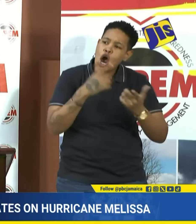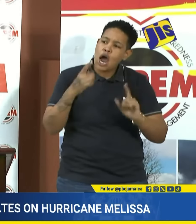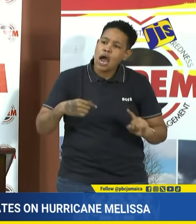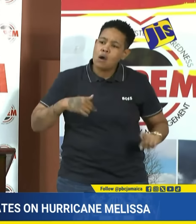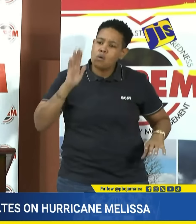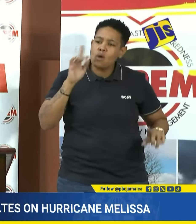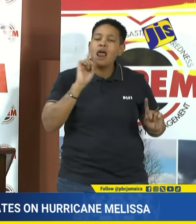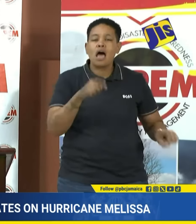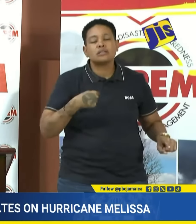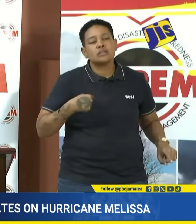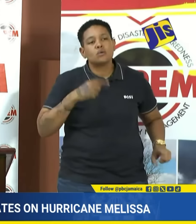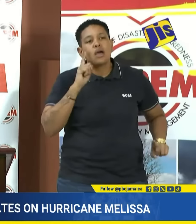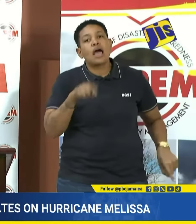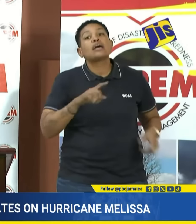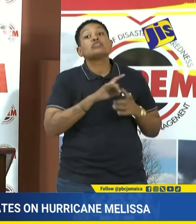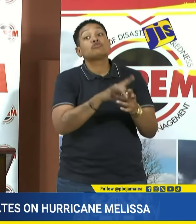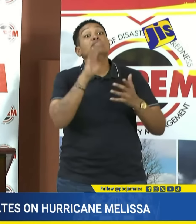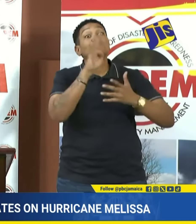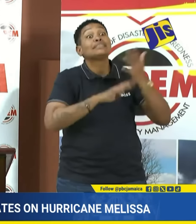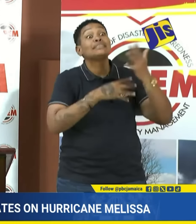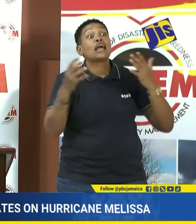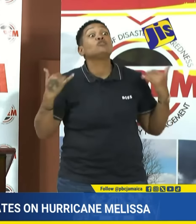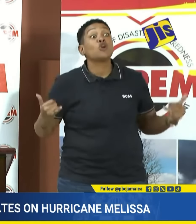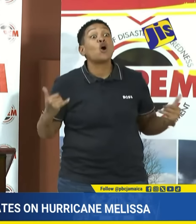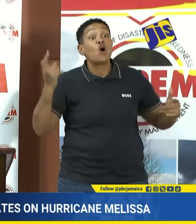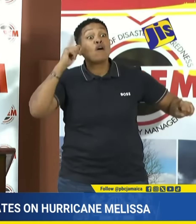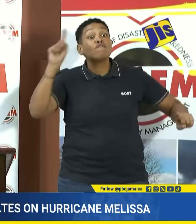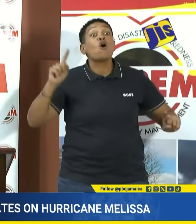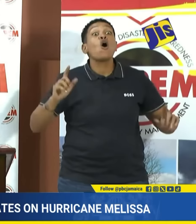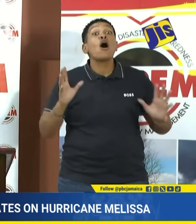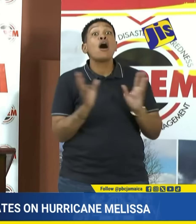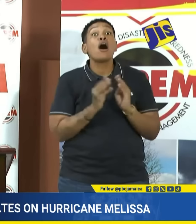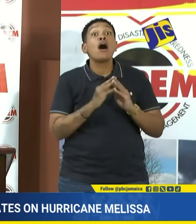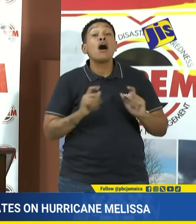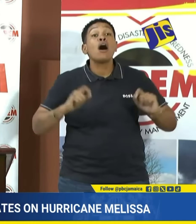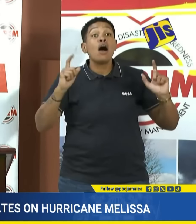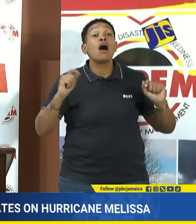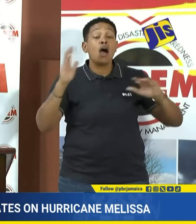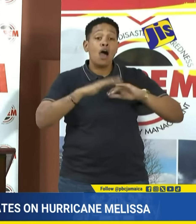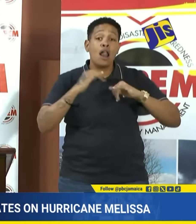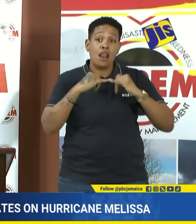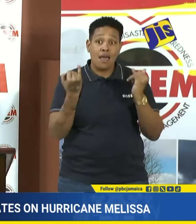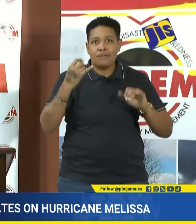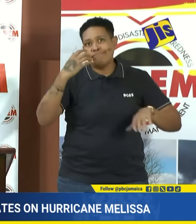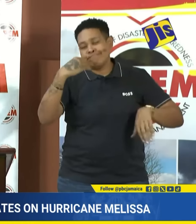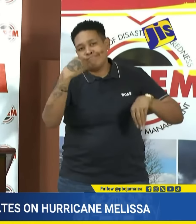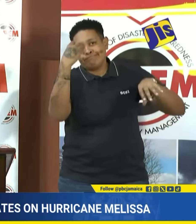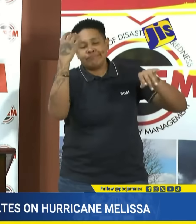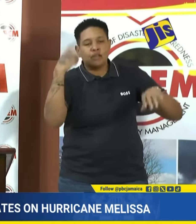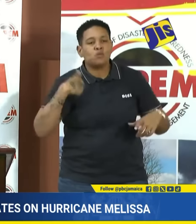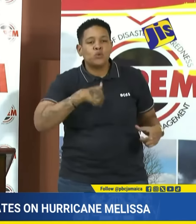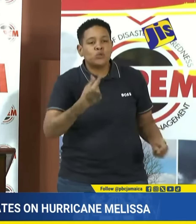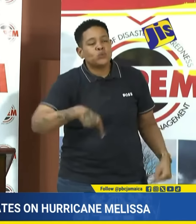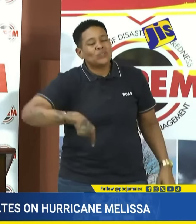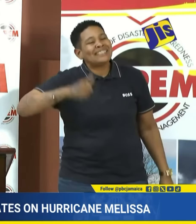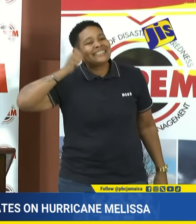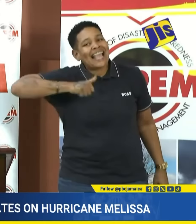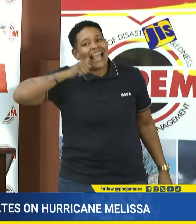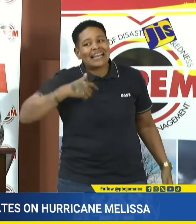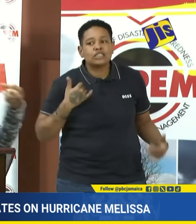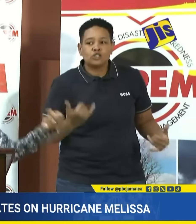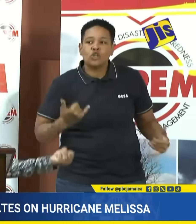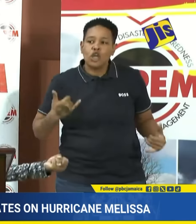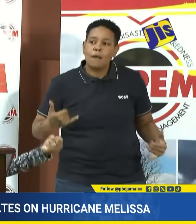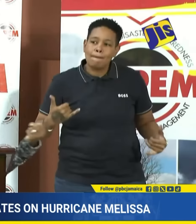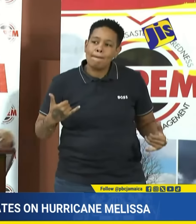will answer that one. Yeah. So in terms of schedule for briefings, we will be doing this each day. Today